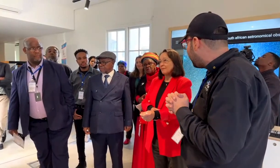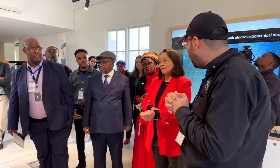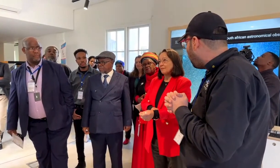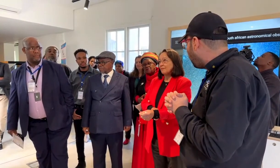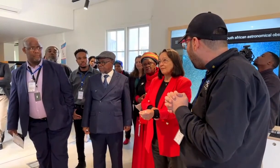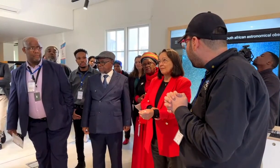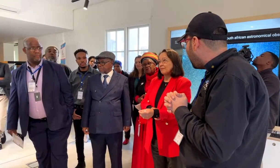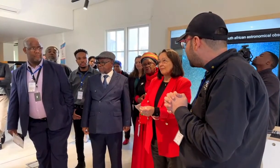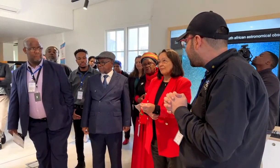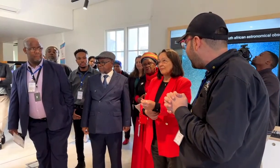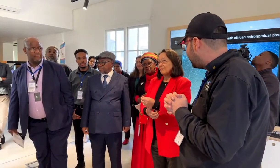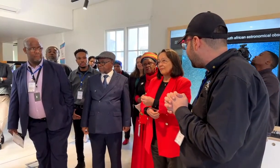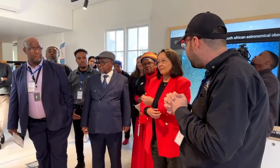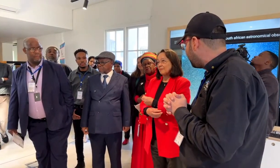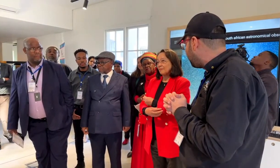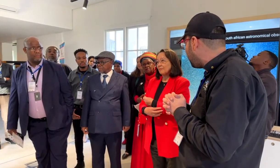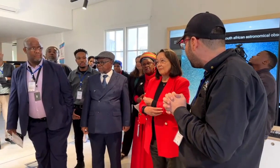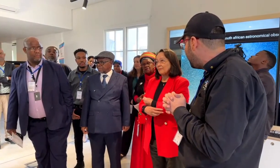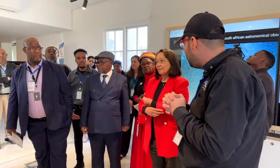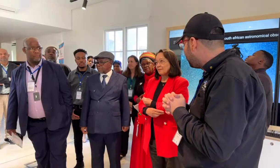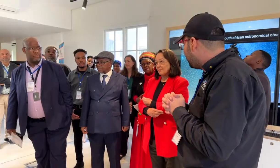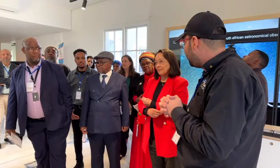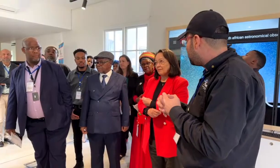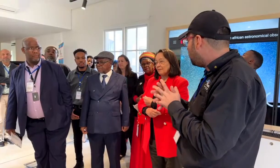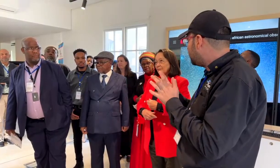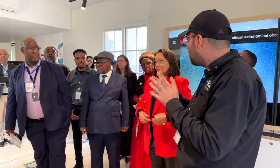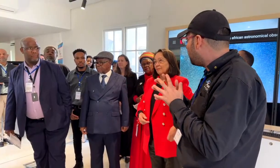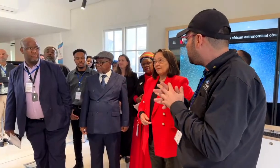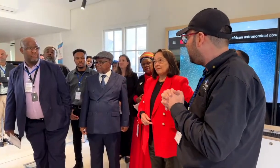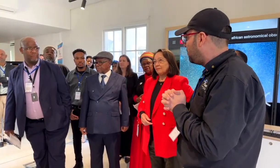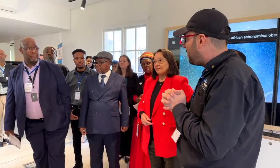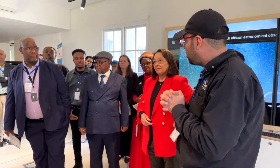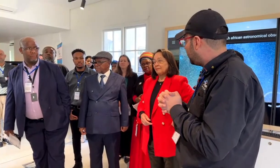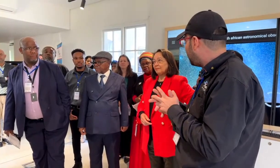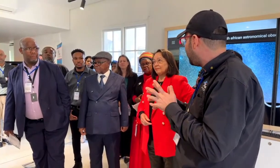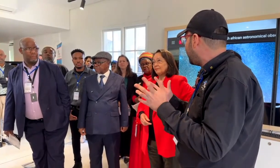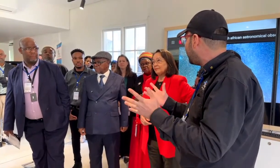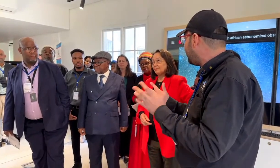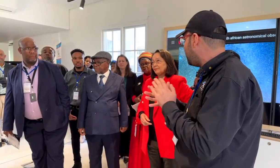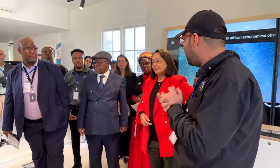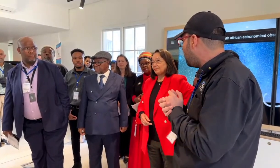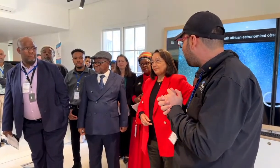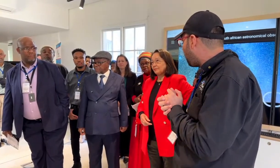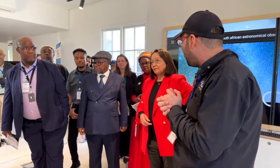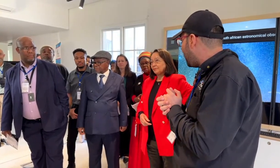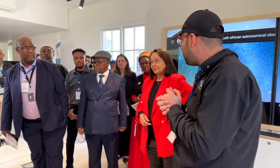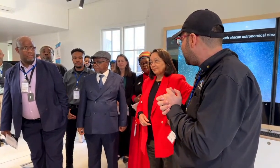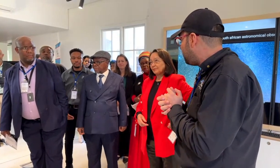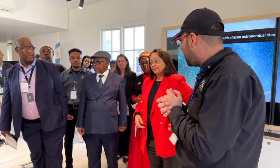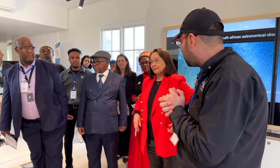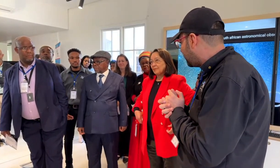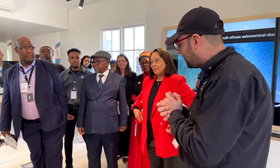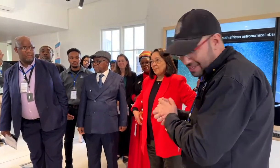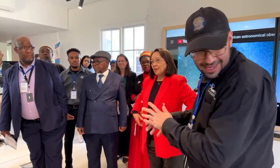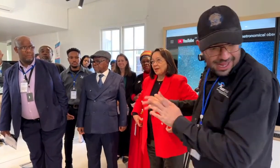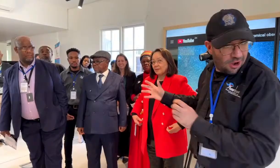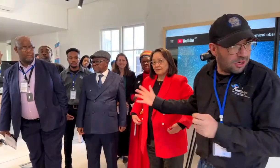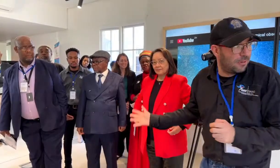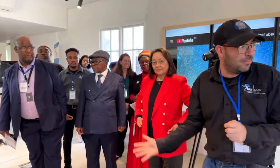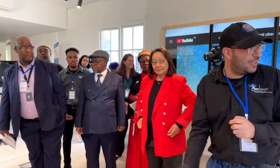where we get all of our science data from, right? There's only so much information that we can glean from a pretty